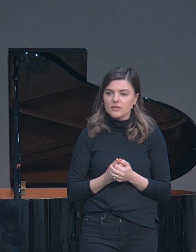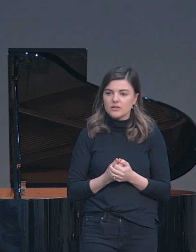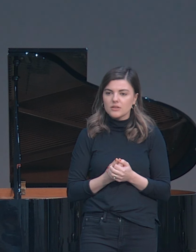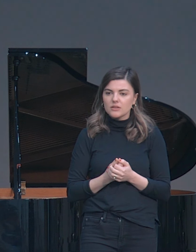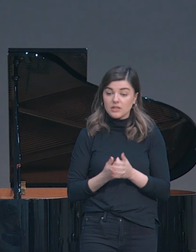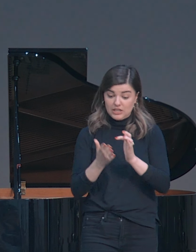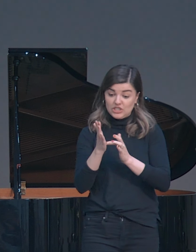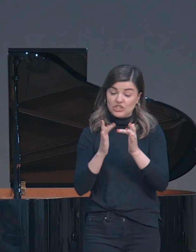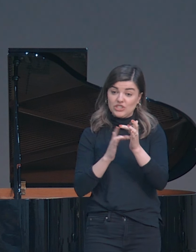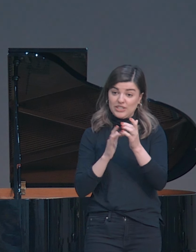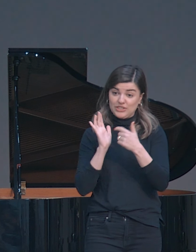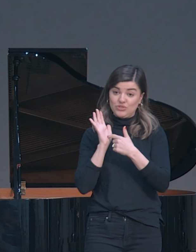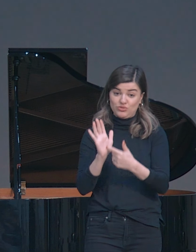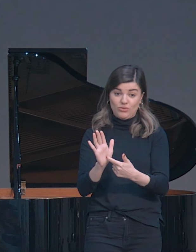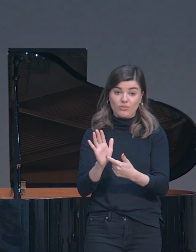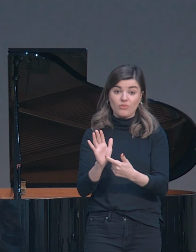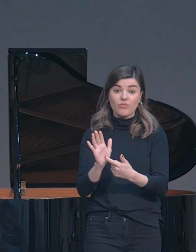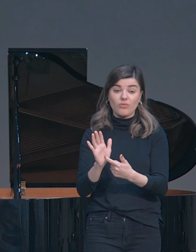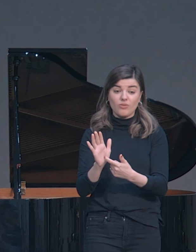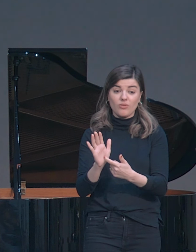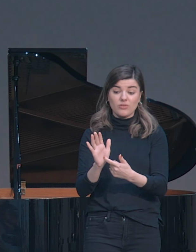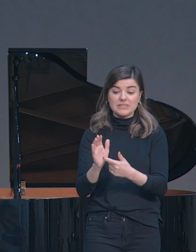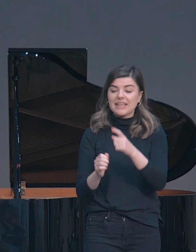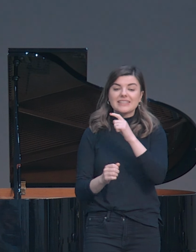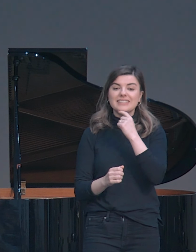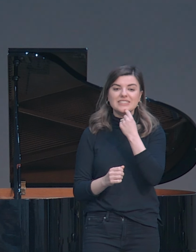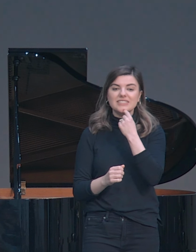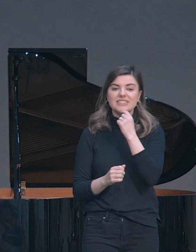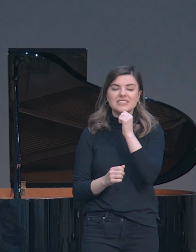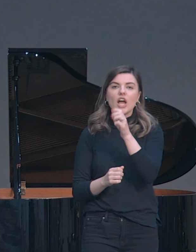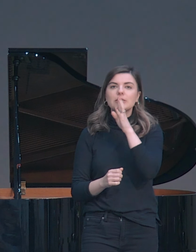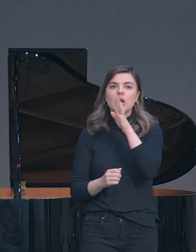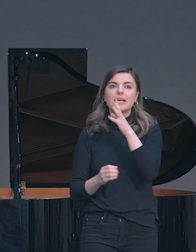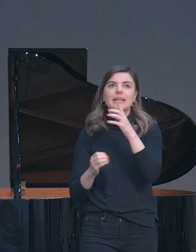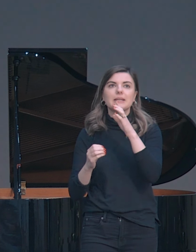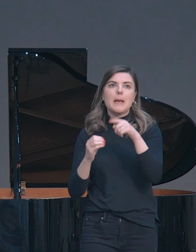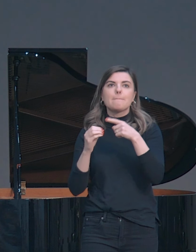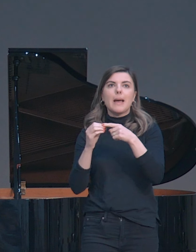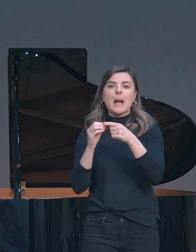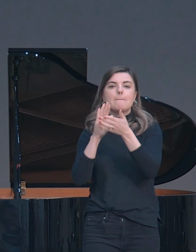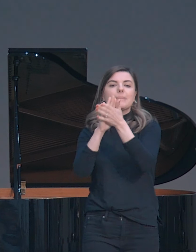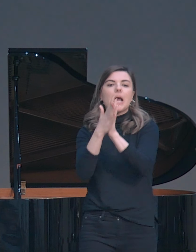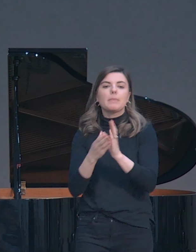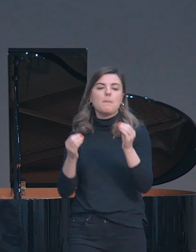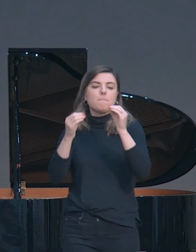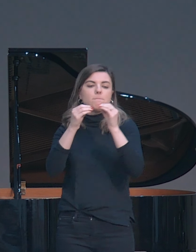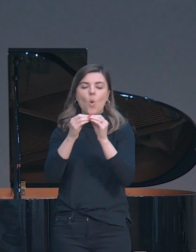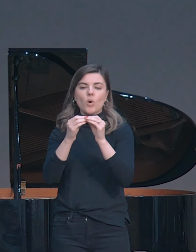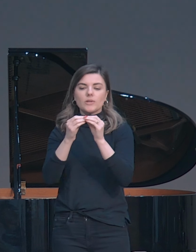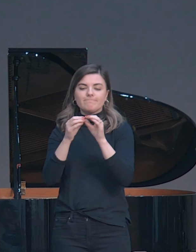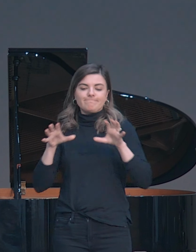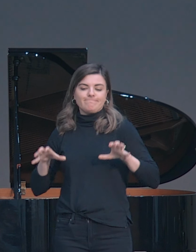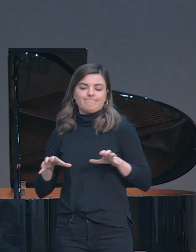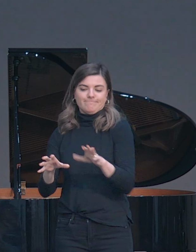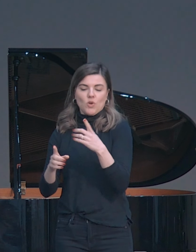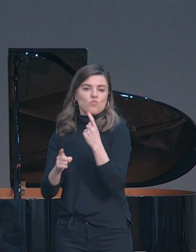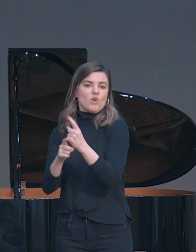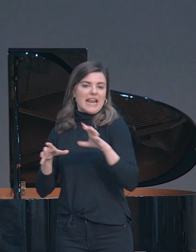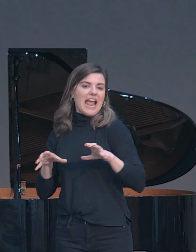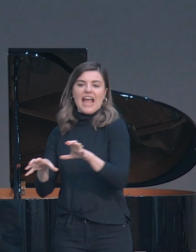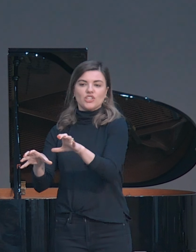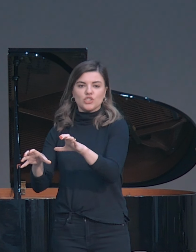And then Jesus revealed that he wasn't talking about more religious deeds